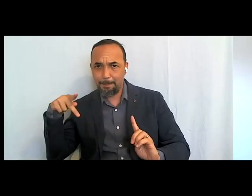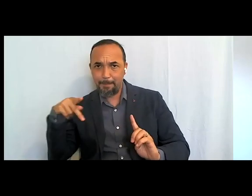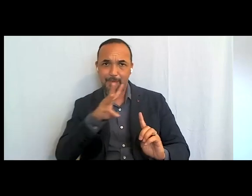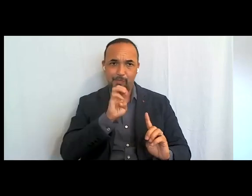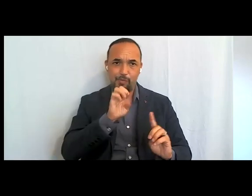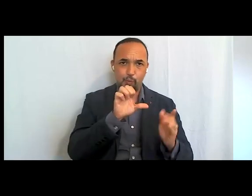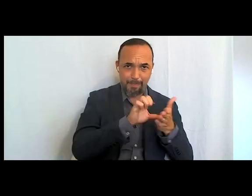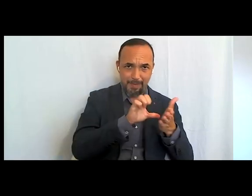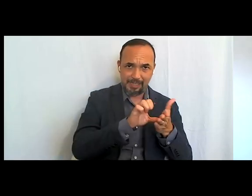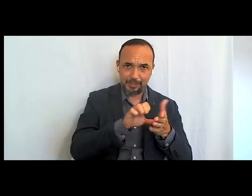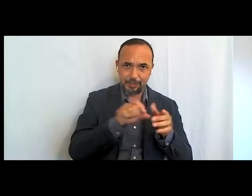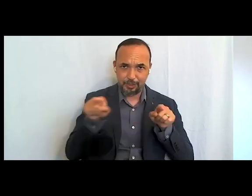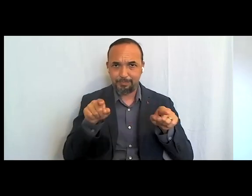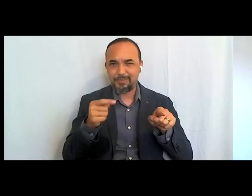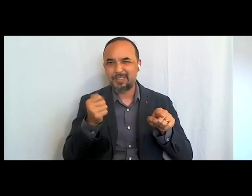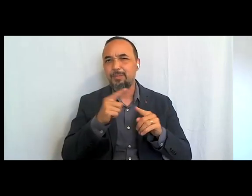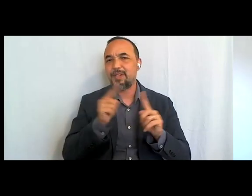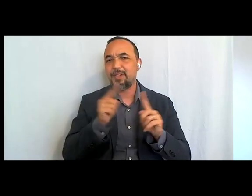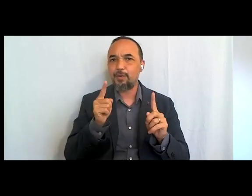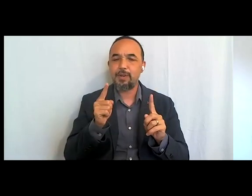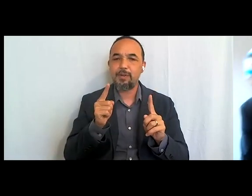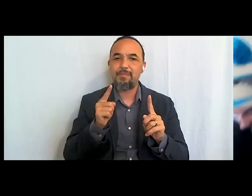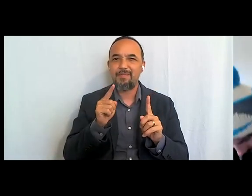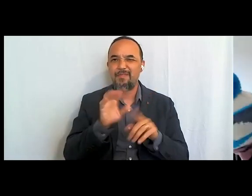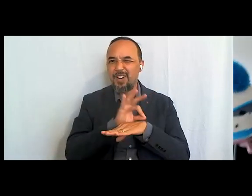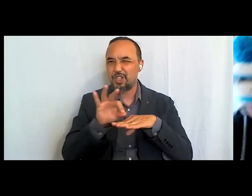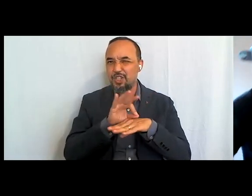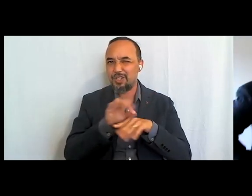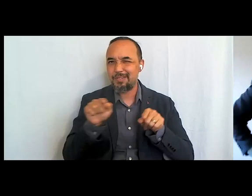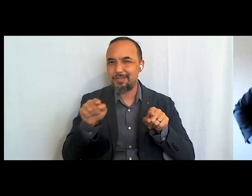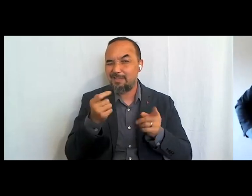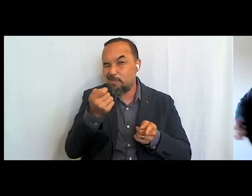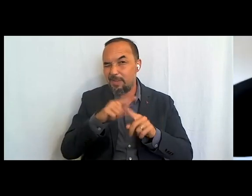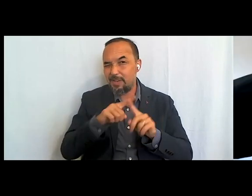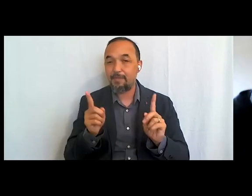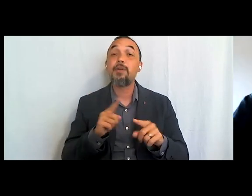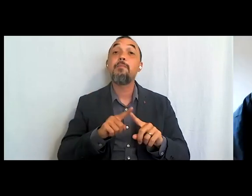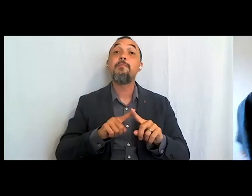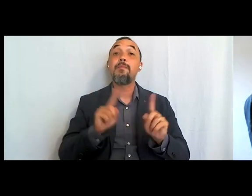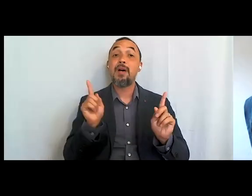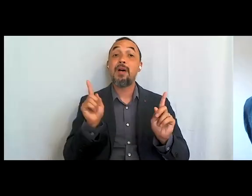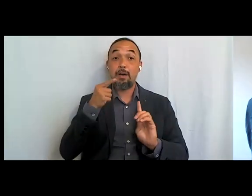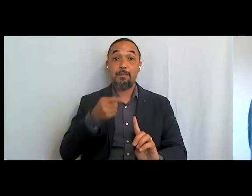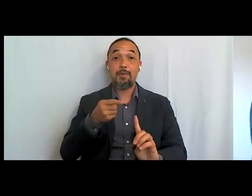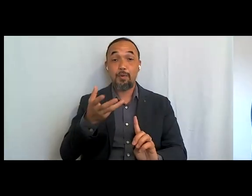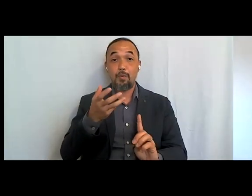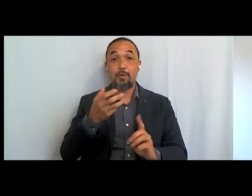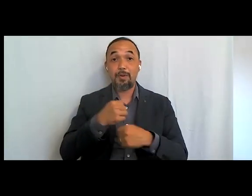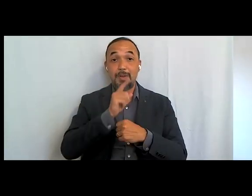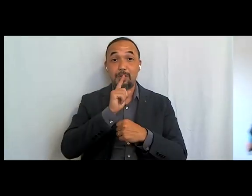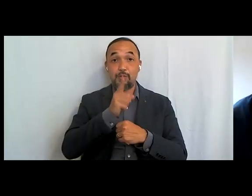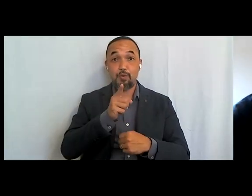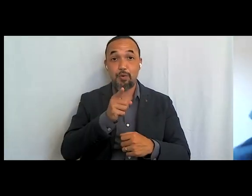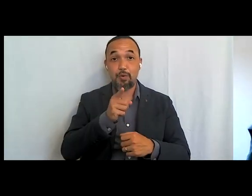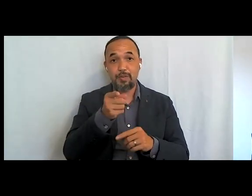the website in terms of what the features are, just slight differences. But you'll want to make sure that you figure out a